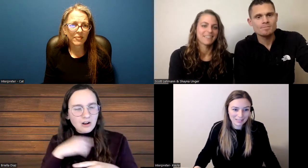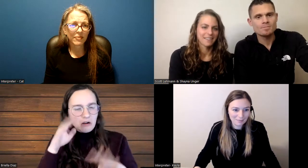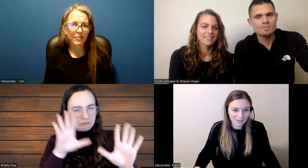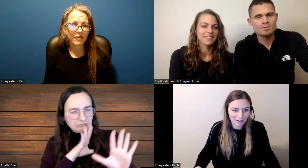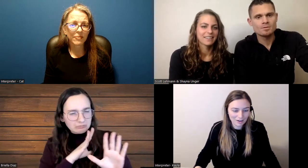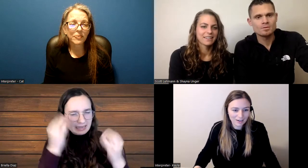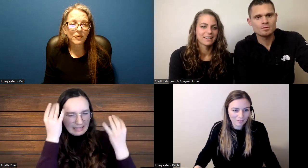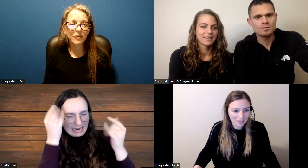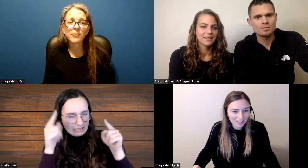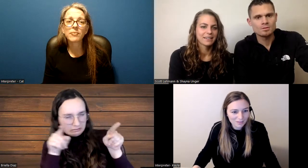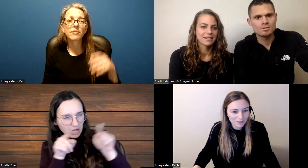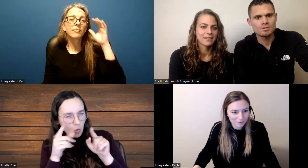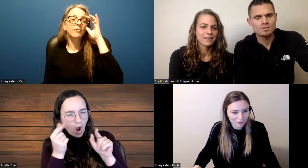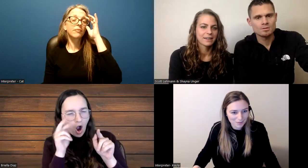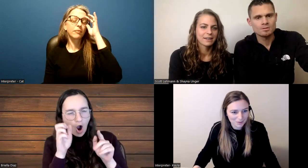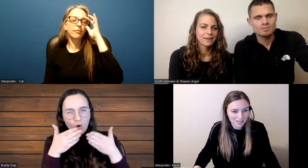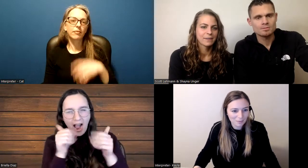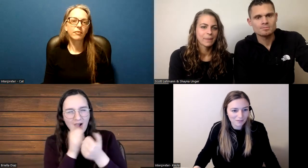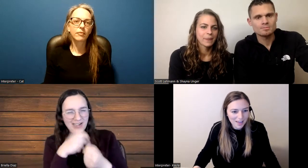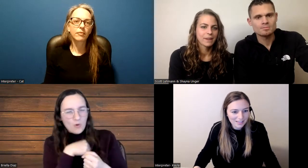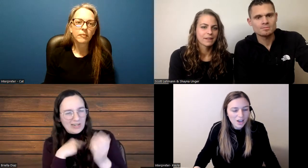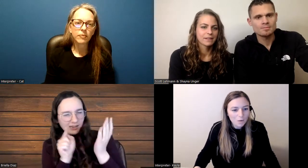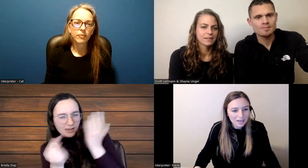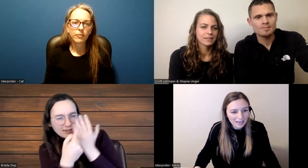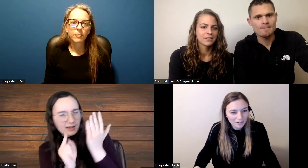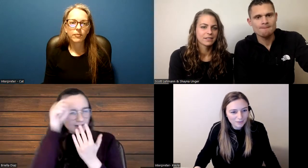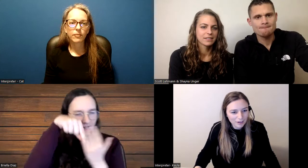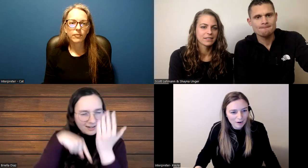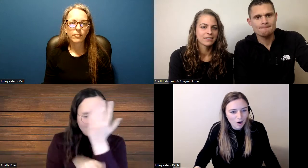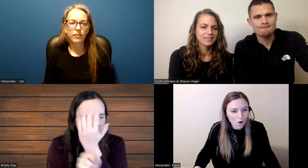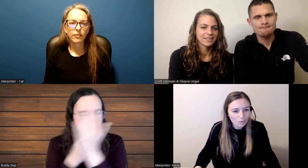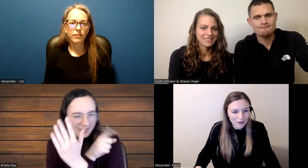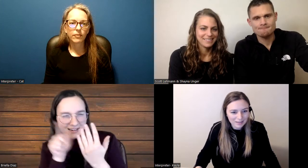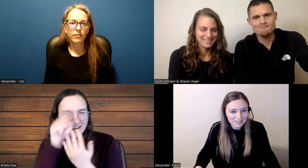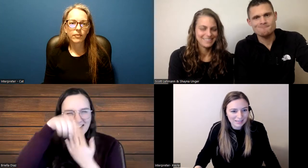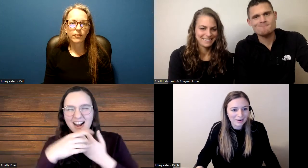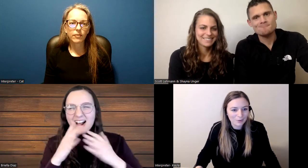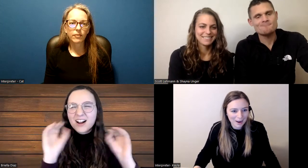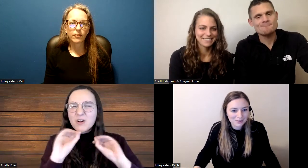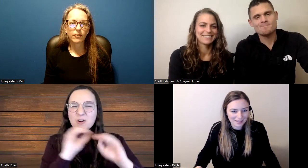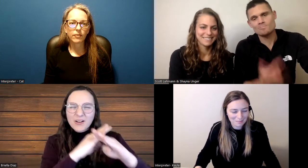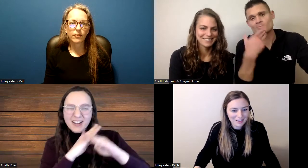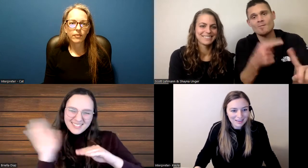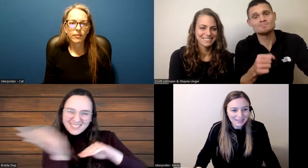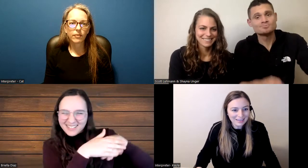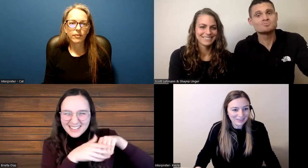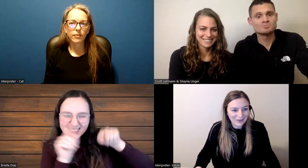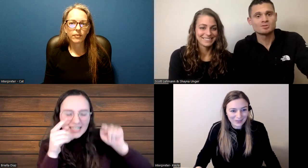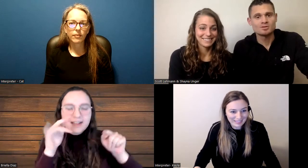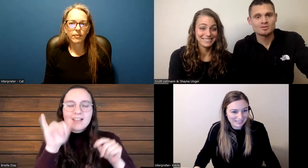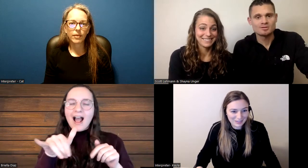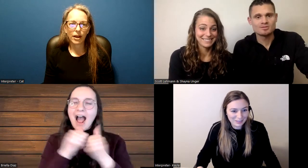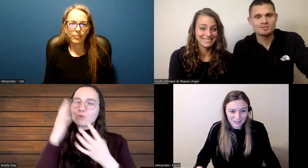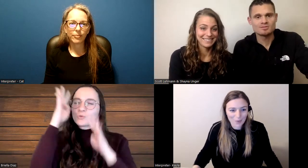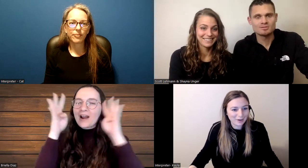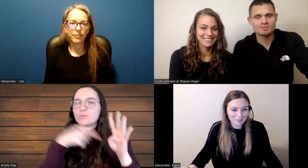we typically are creative because of those different obstacles that we face. We kind of have to figure out our own ways to get around them, you know,